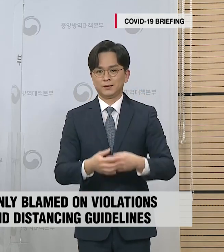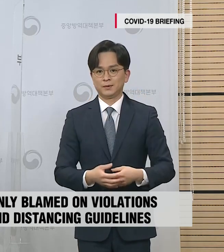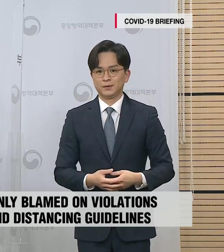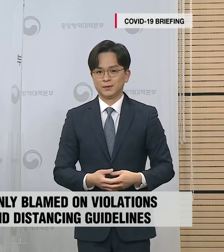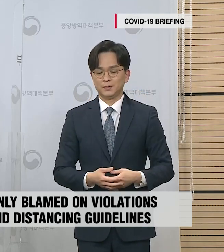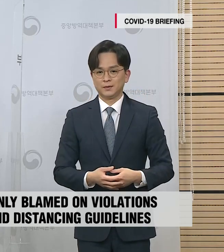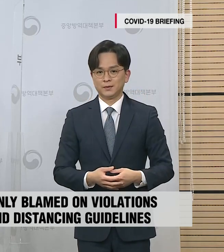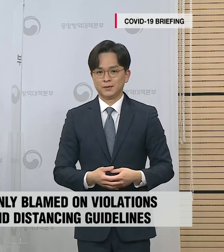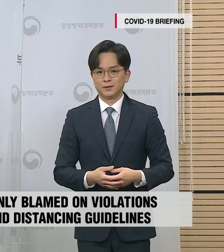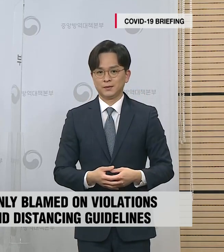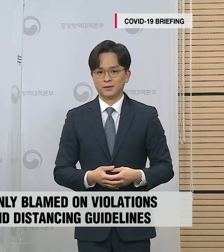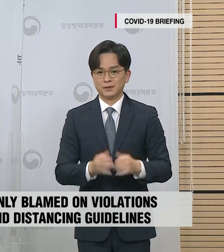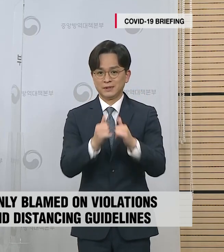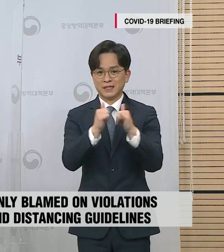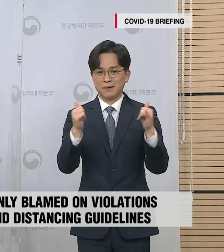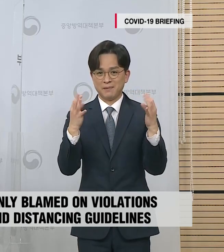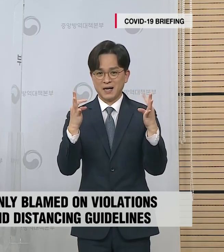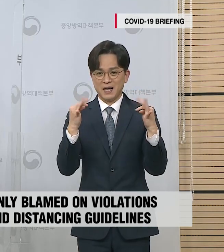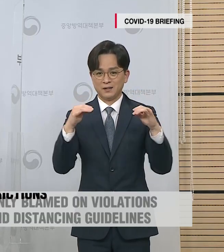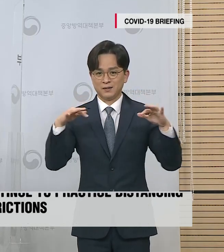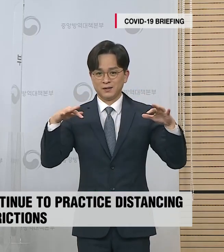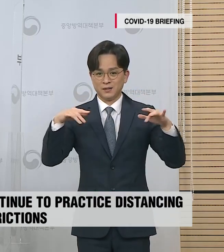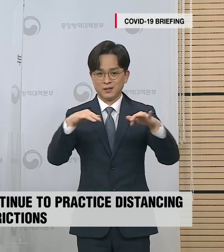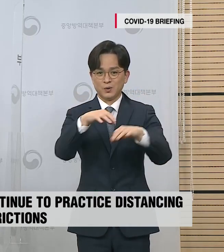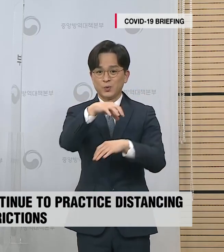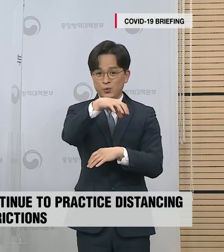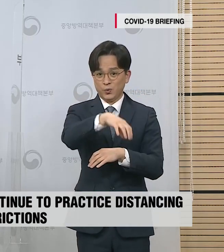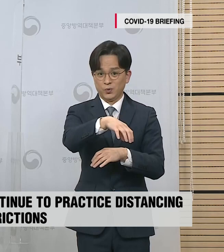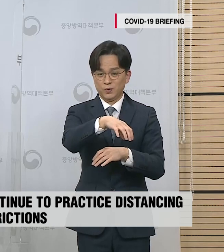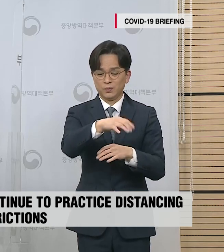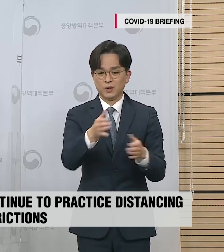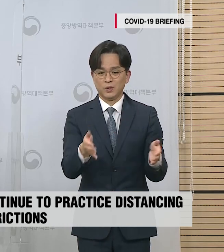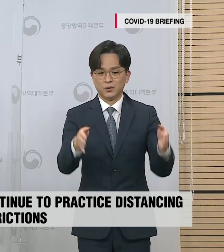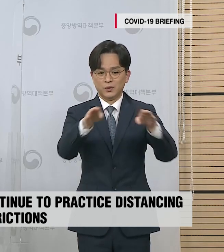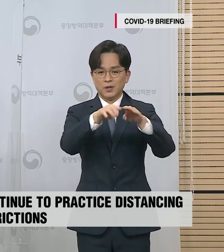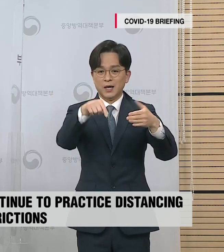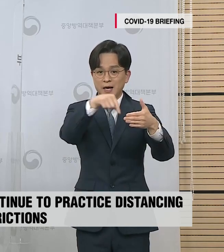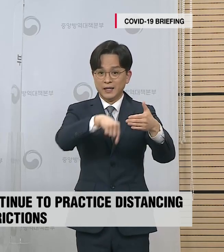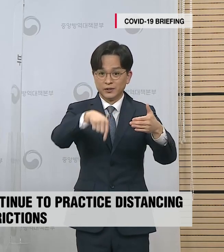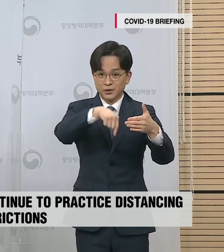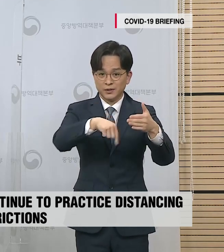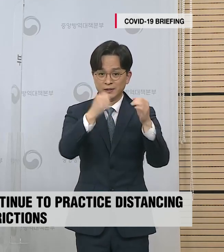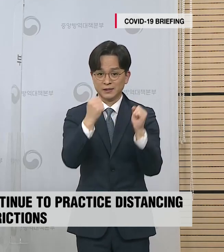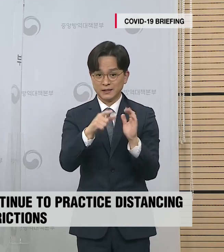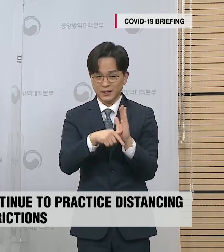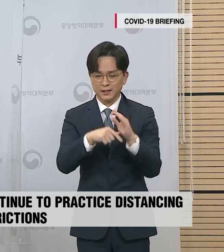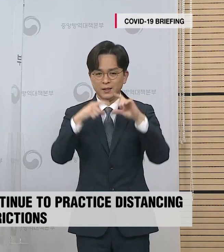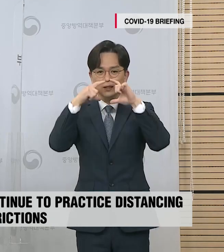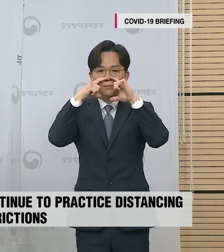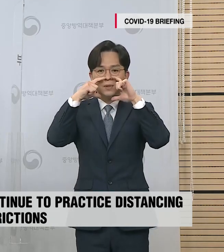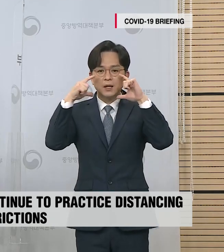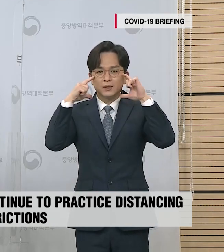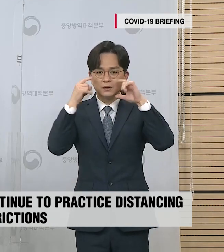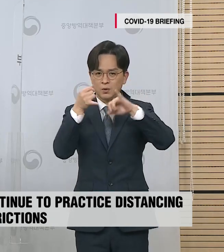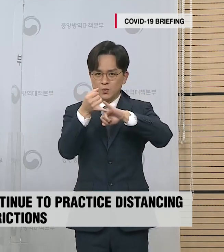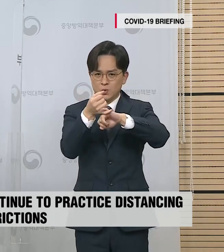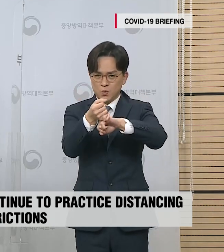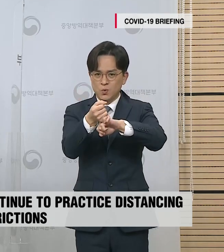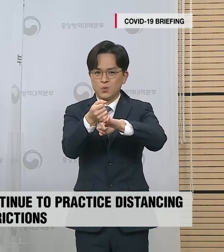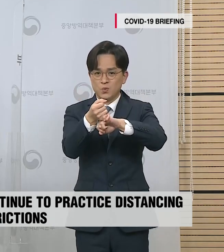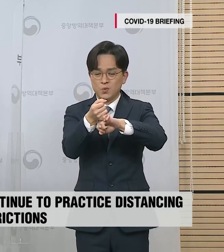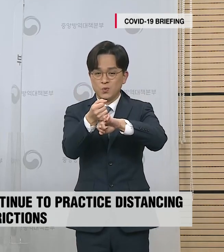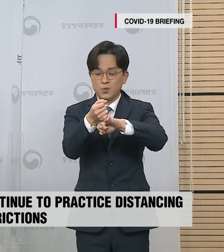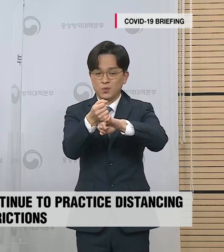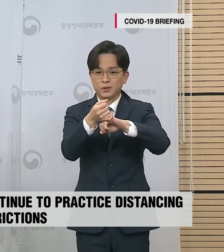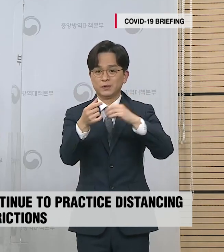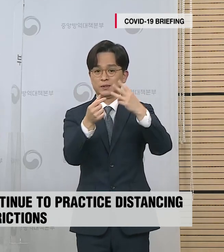second, when you are visiting multi-use facilities and when you are at indoors, please